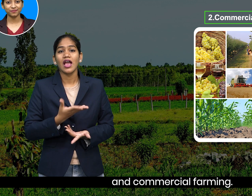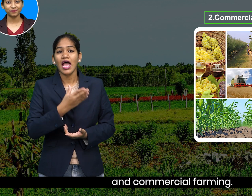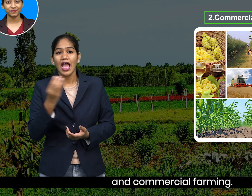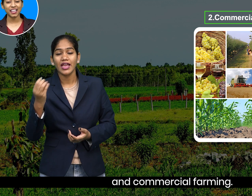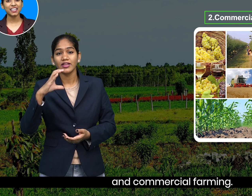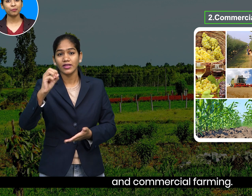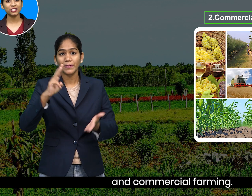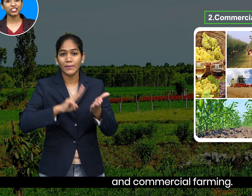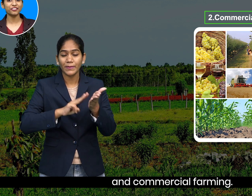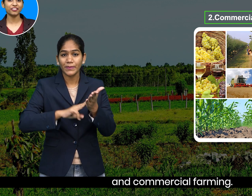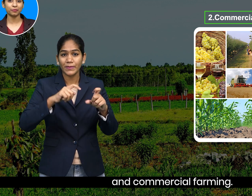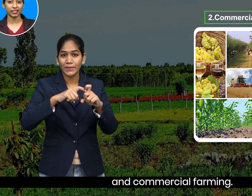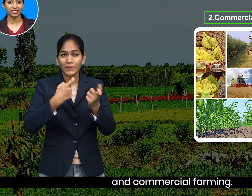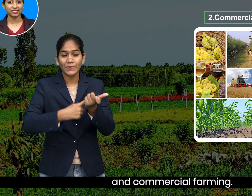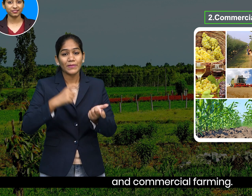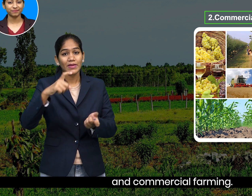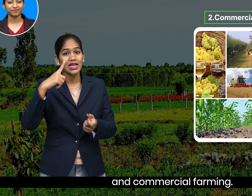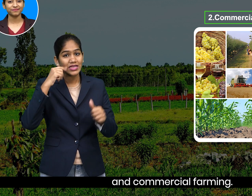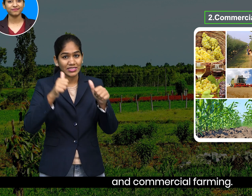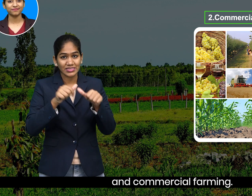and commercial farming.